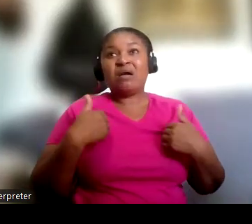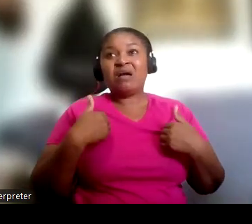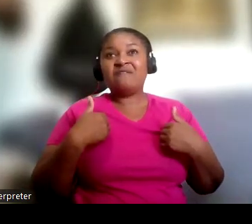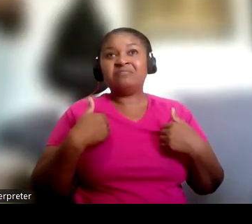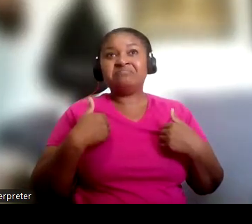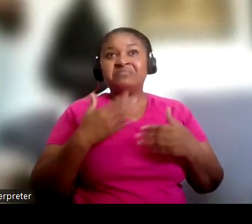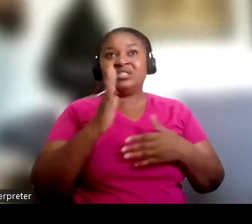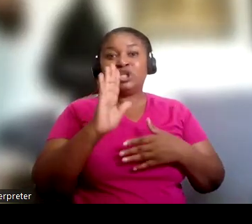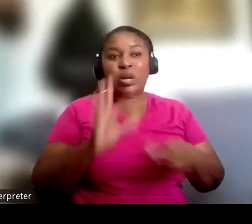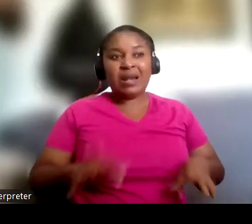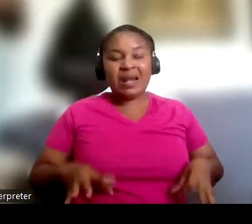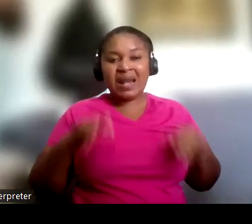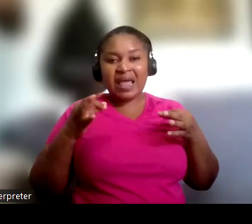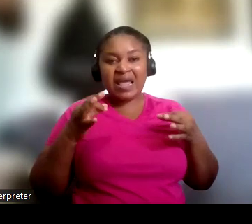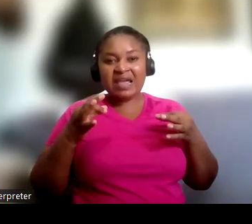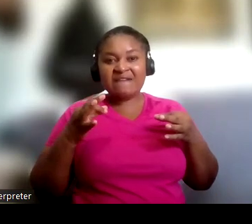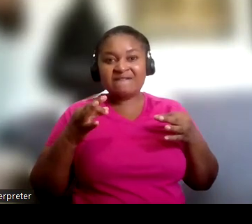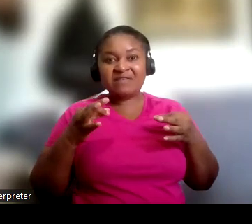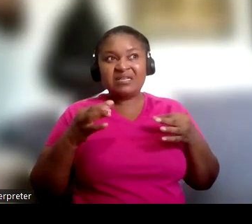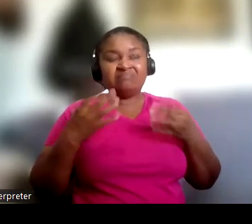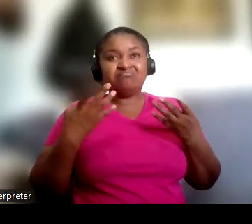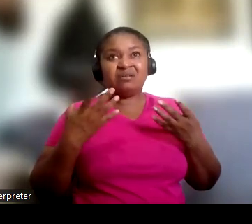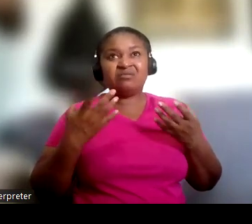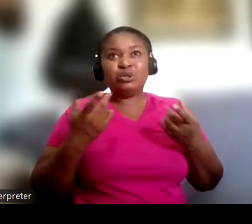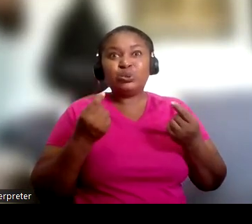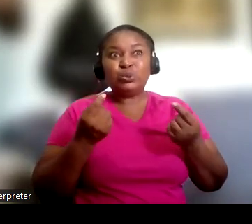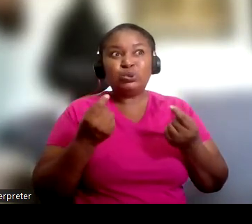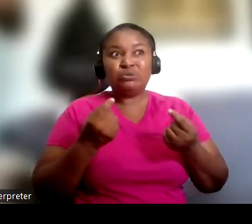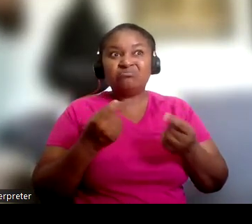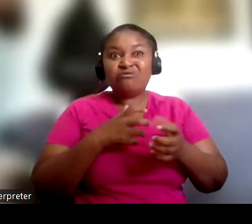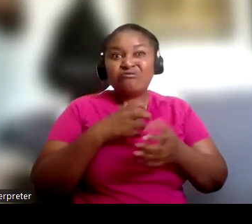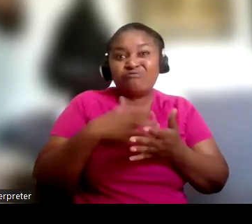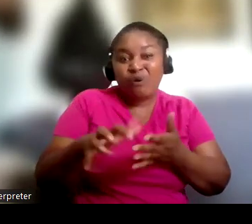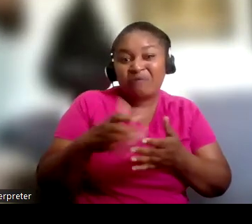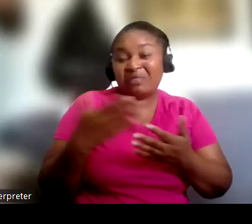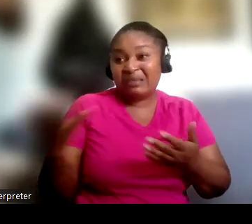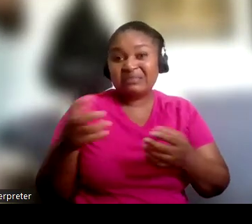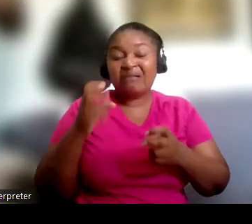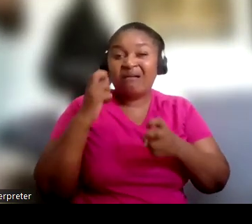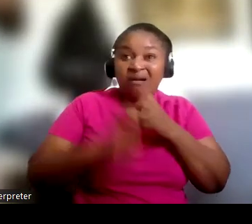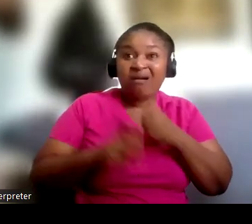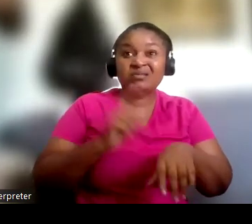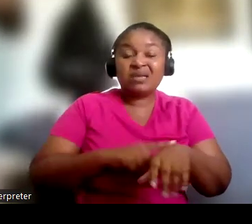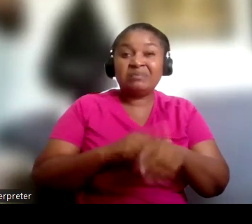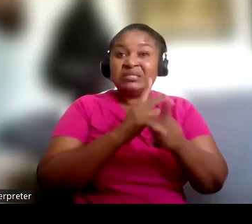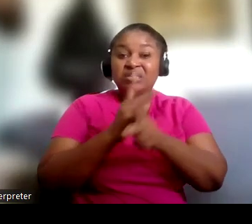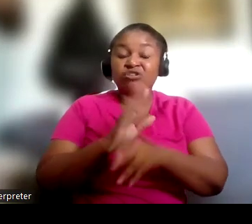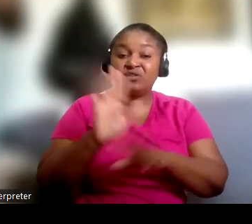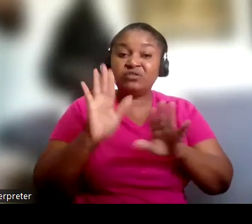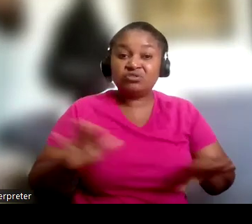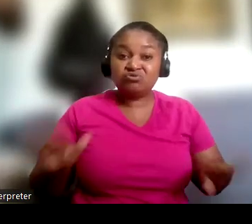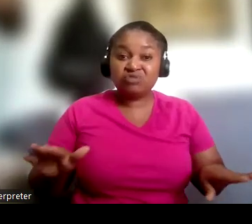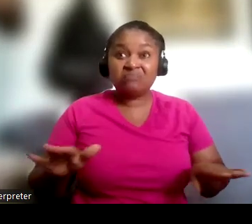lifespan in a very intense way, taking care of children. If you have had to give